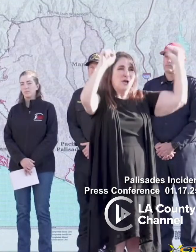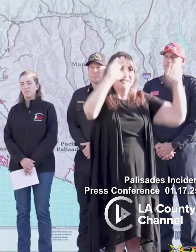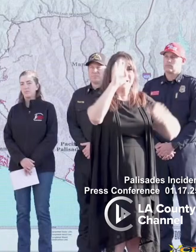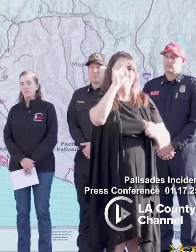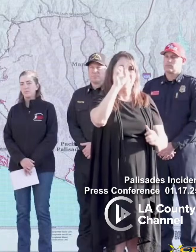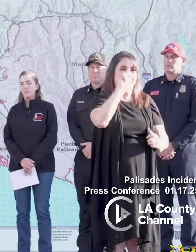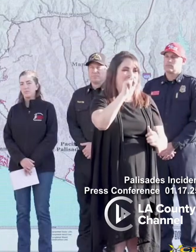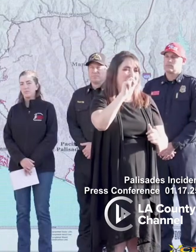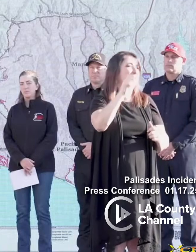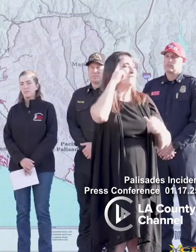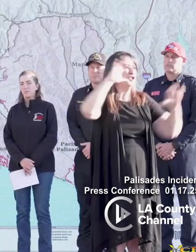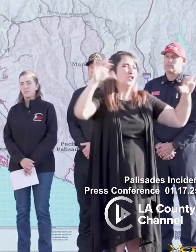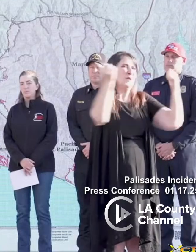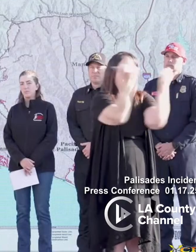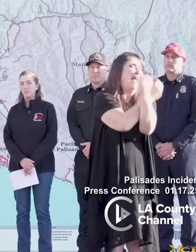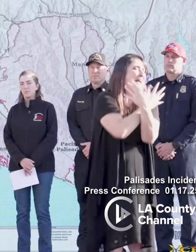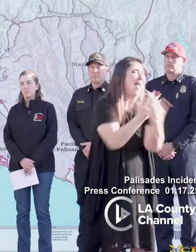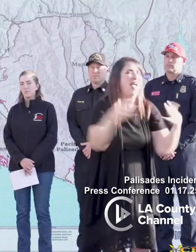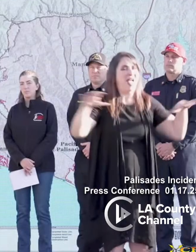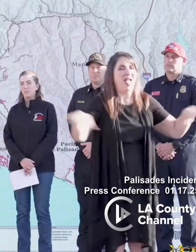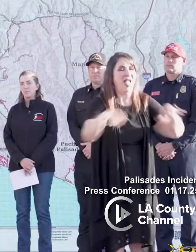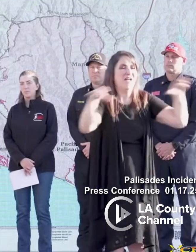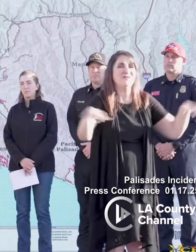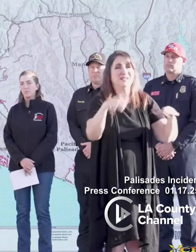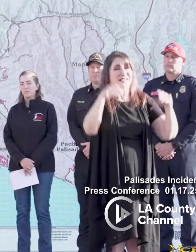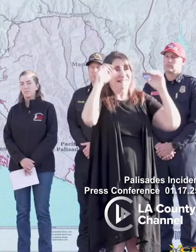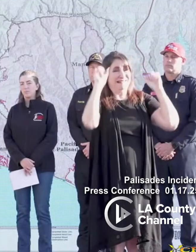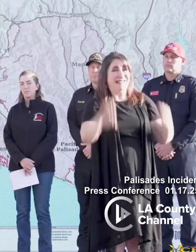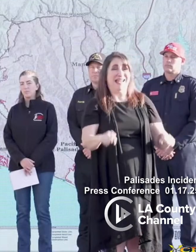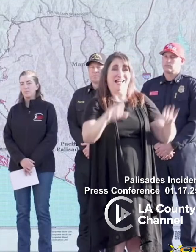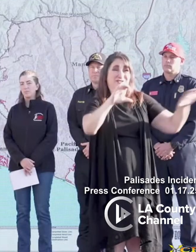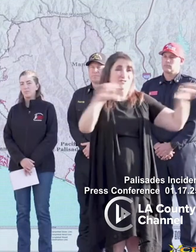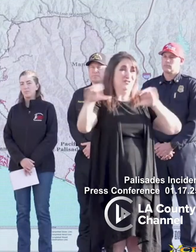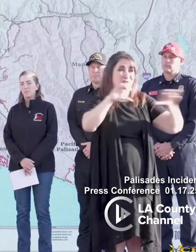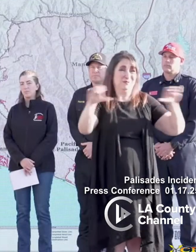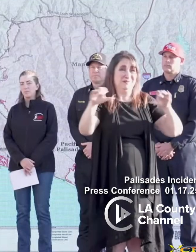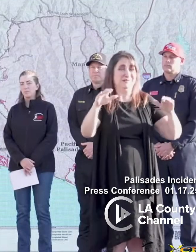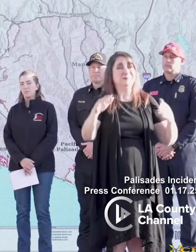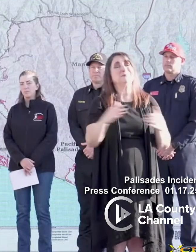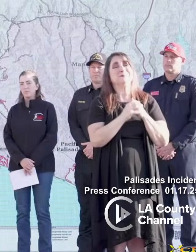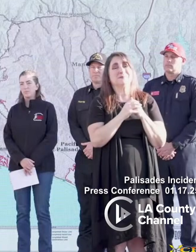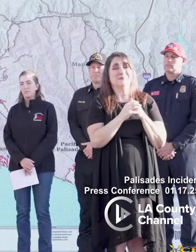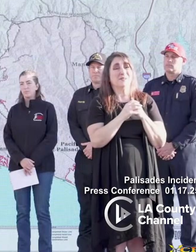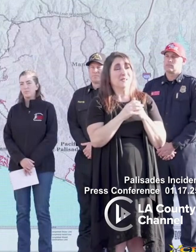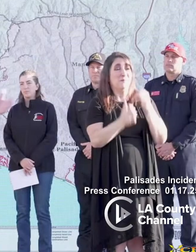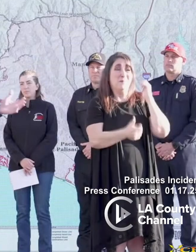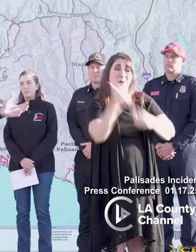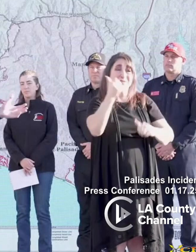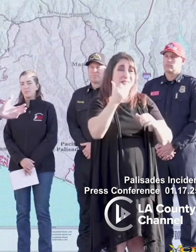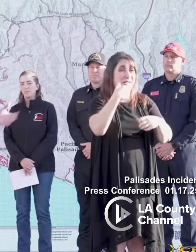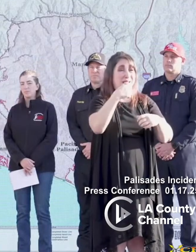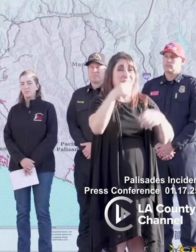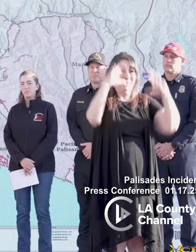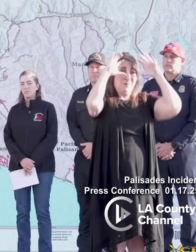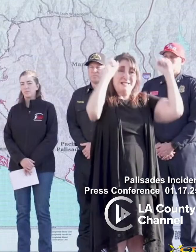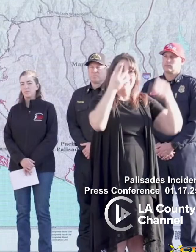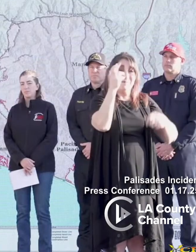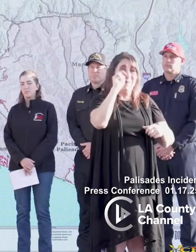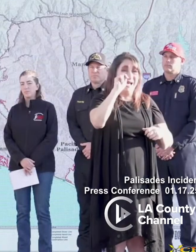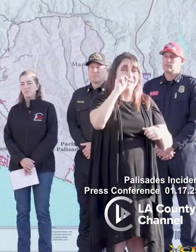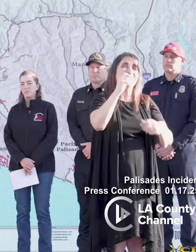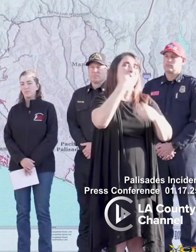for doing absolutely everything that is allowed for him to do, mostly to make sure that our government agencies are